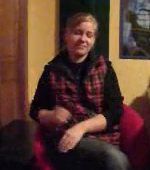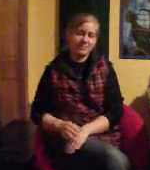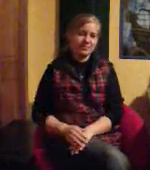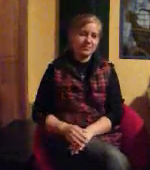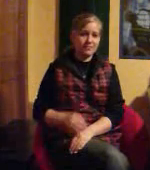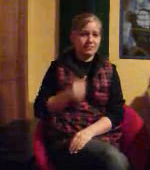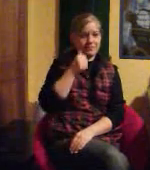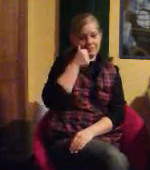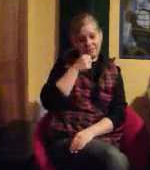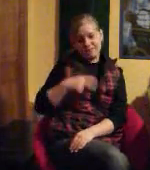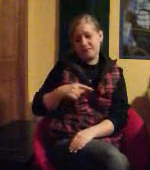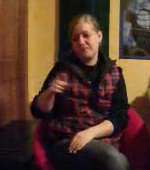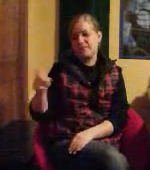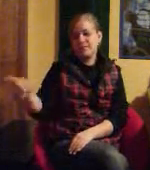She was smaller than the garden fence.